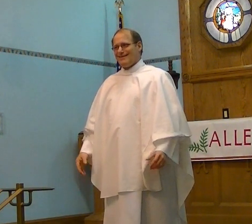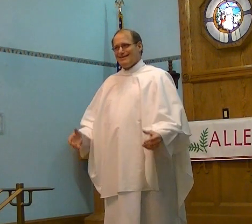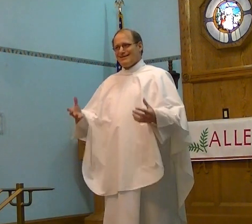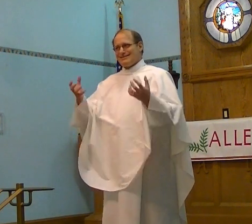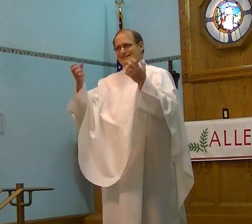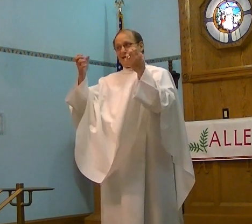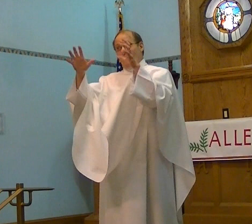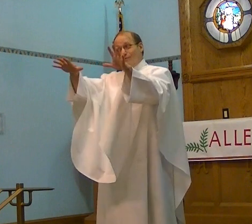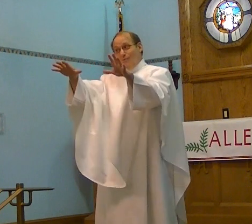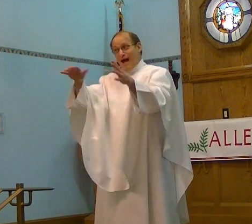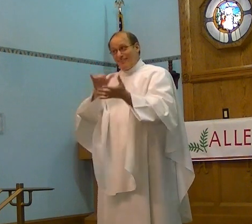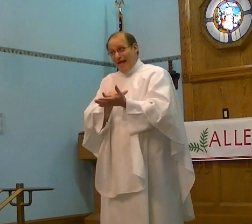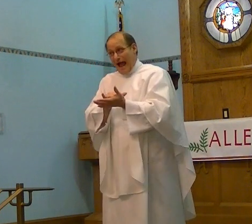She wouldn't want that.